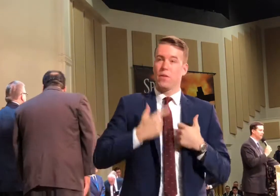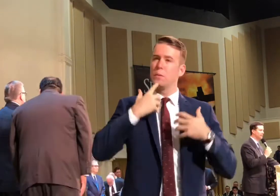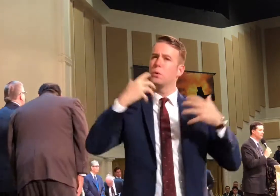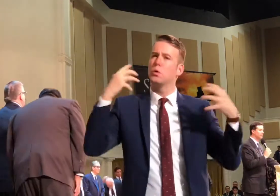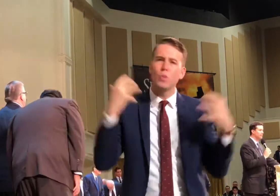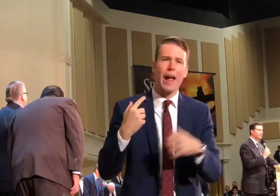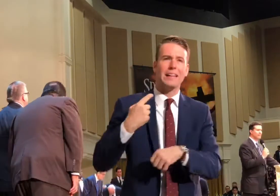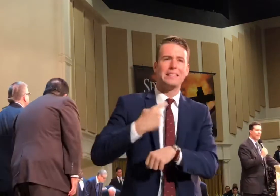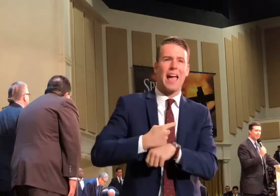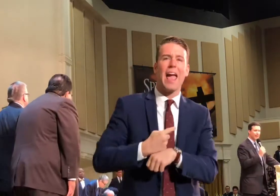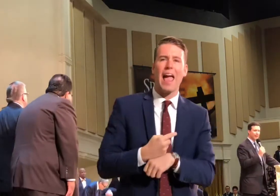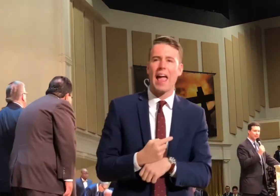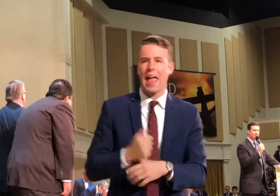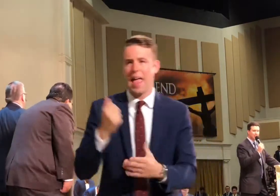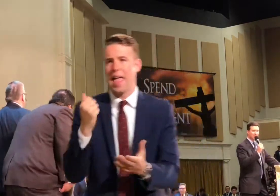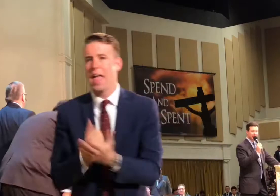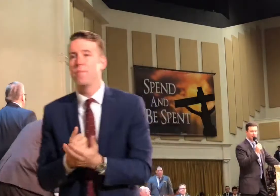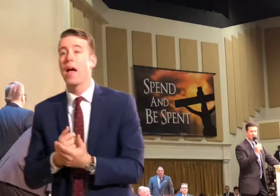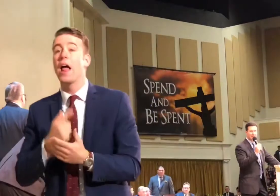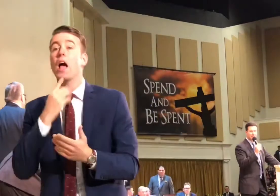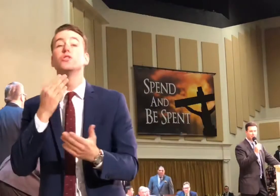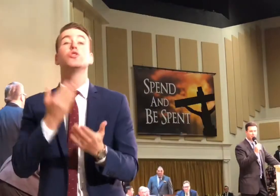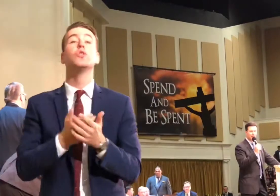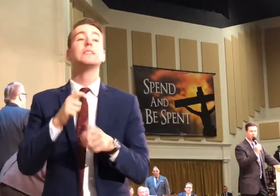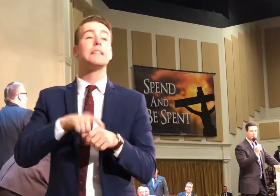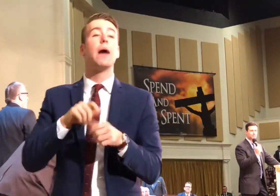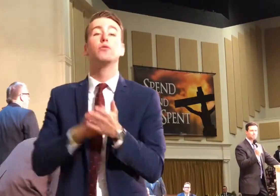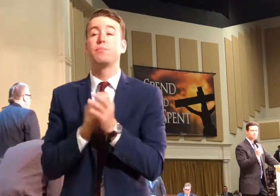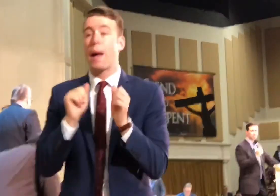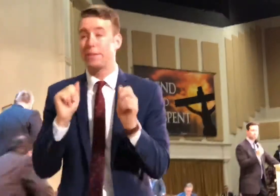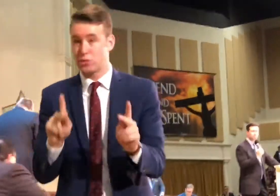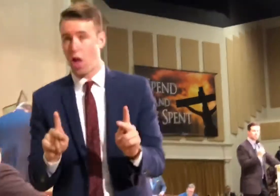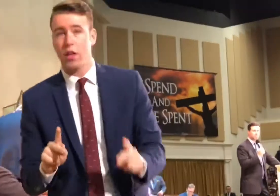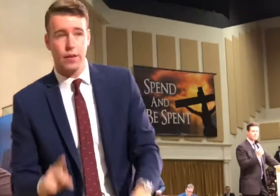ever seen. Amen. And it's a good time to be apostolic.